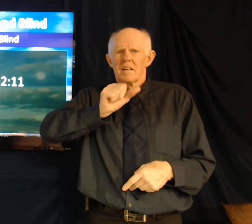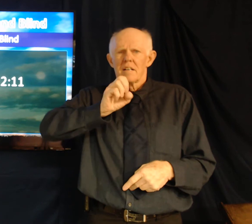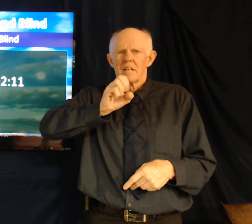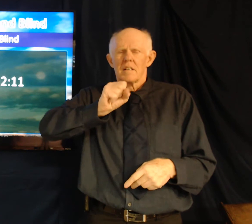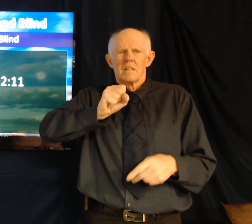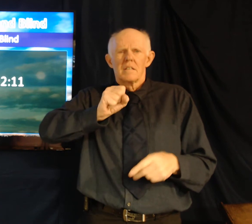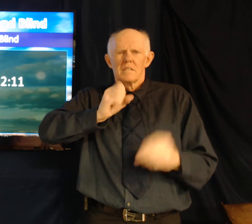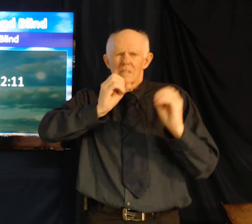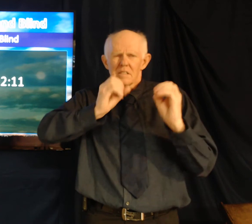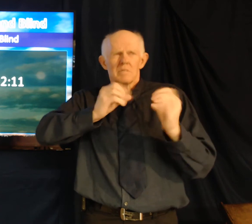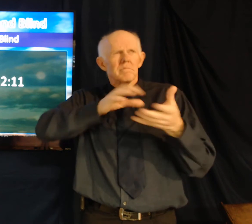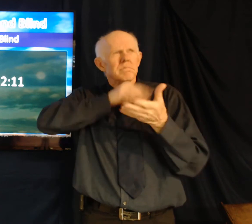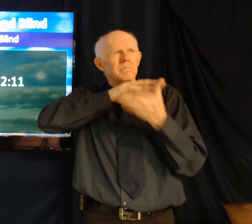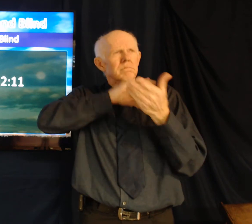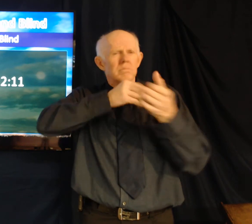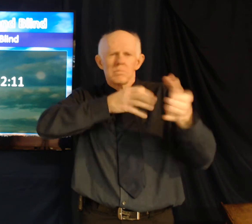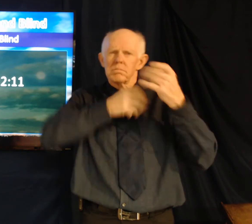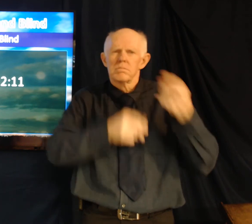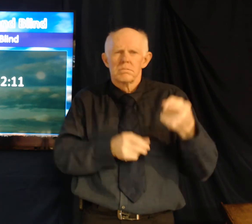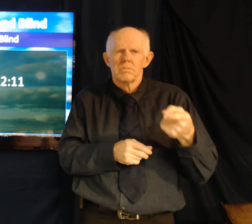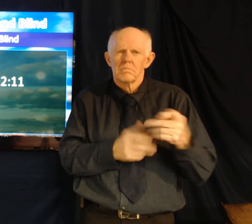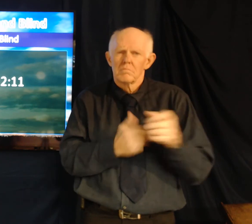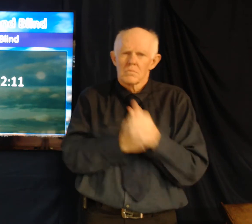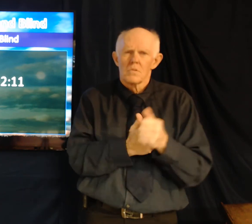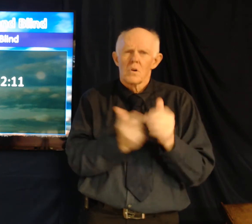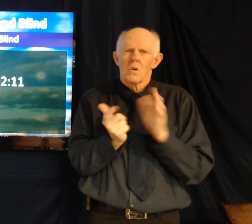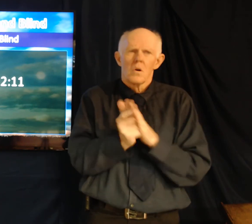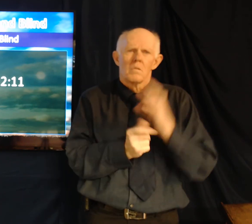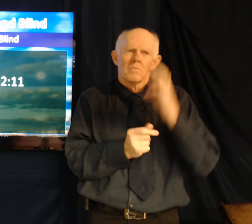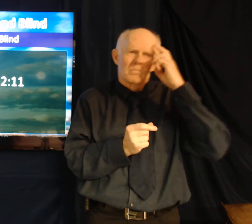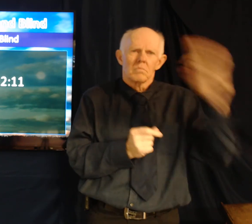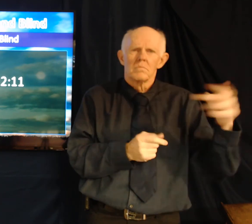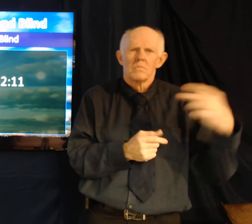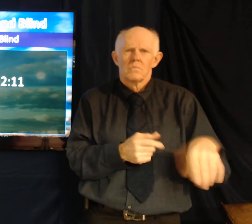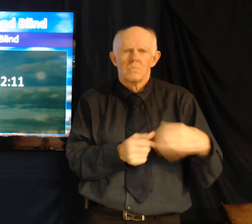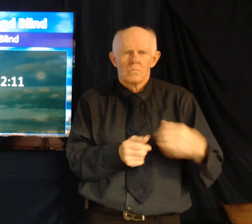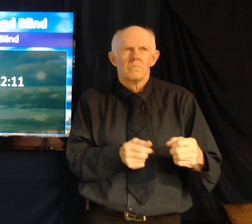He wasn't a Pharisee or teacher, but he followed the law.